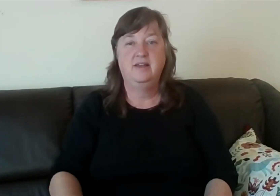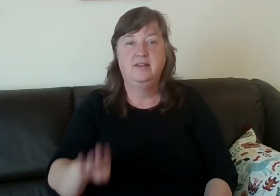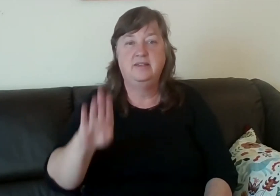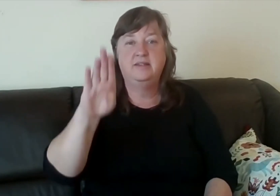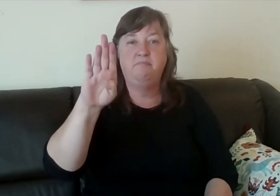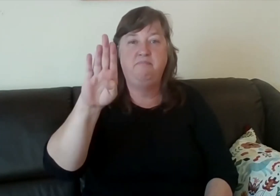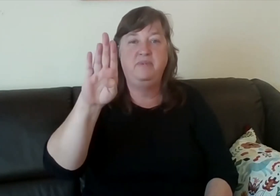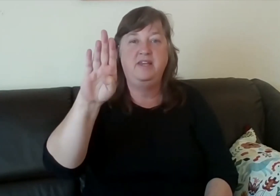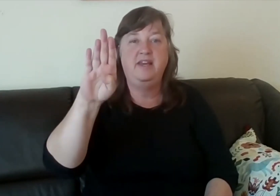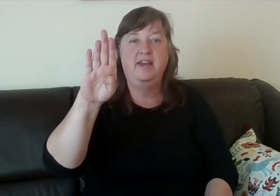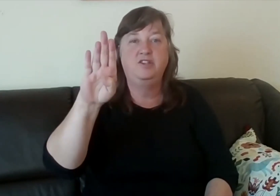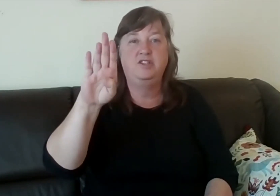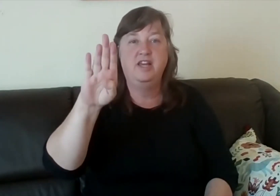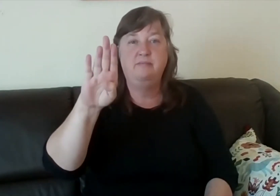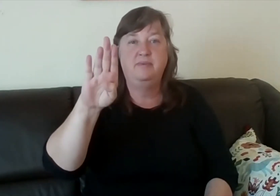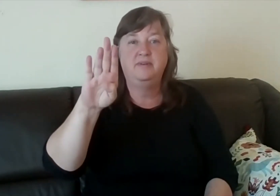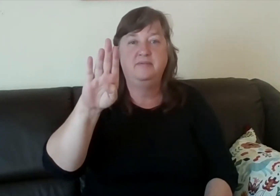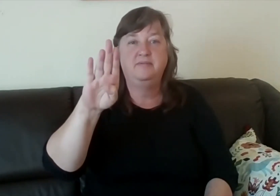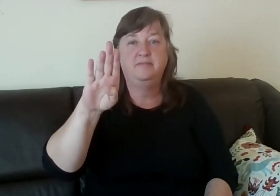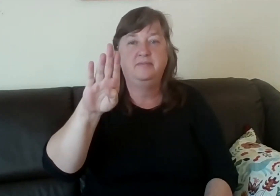This is a B hand shape.